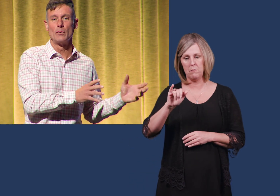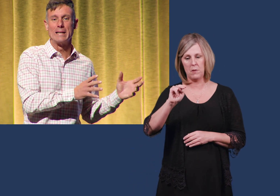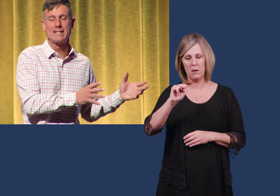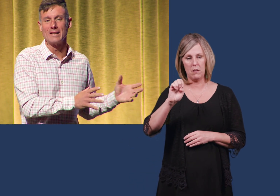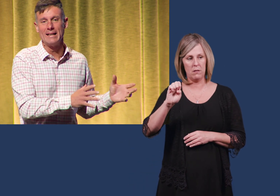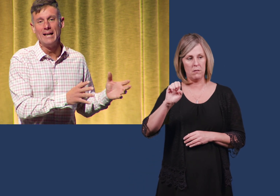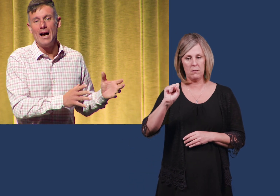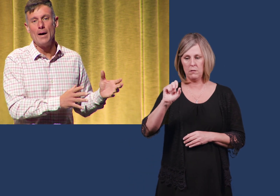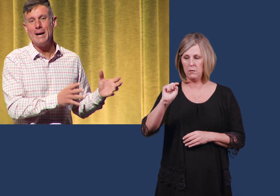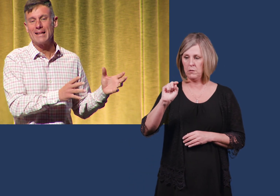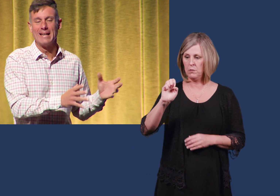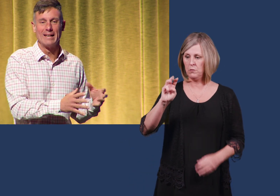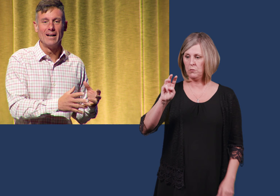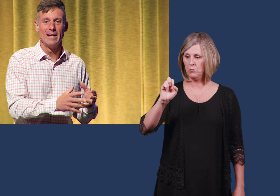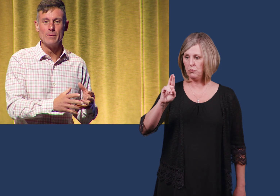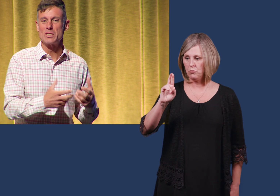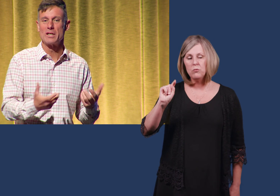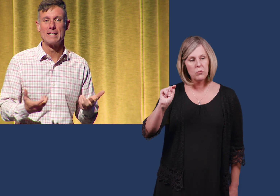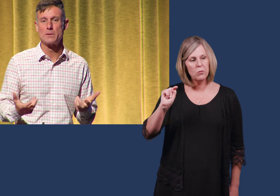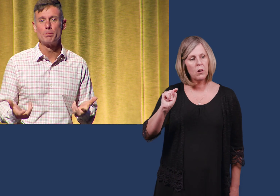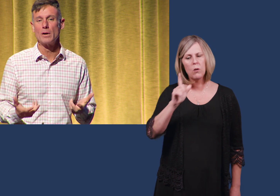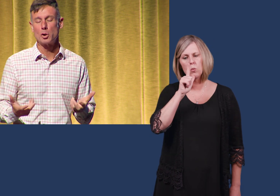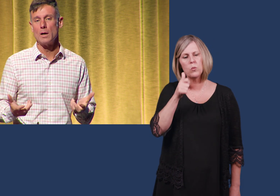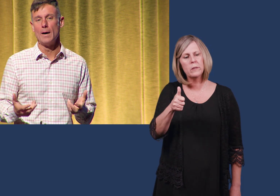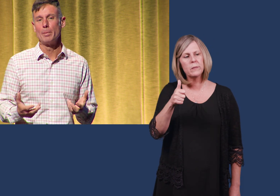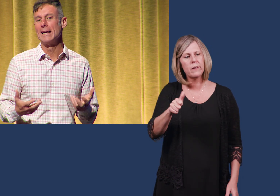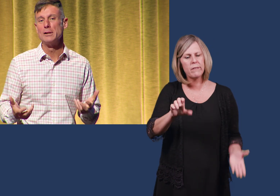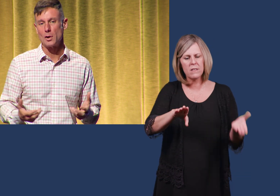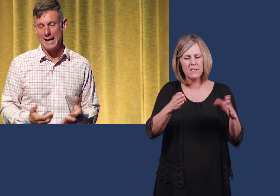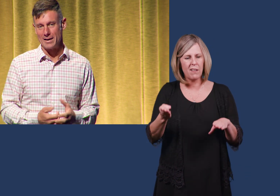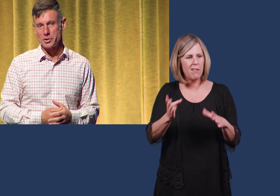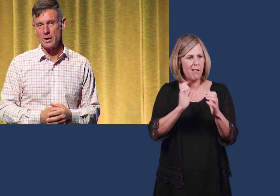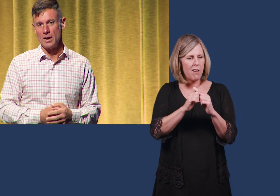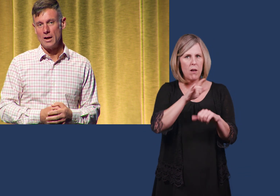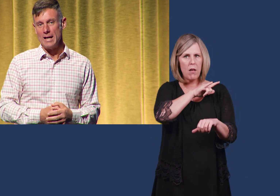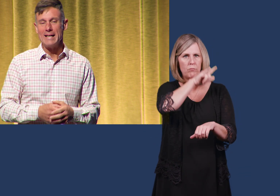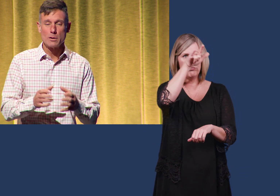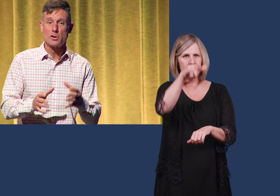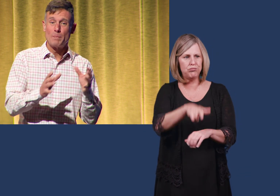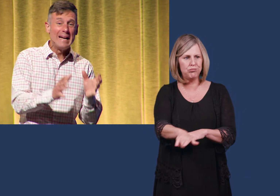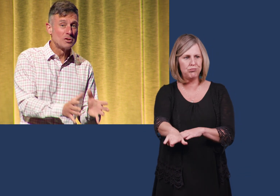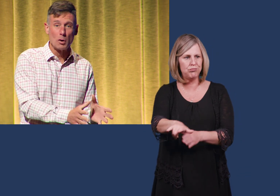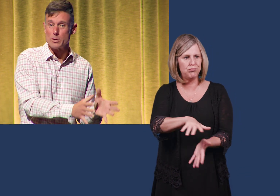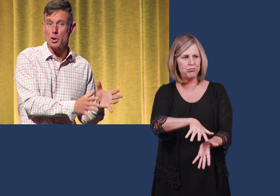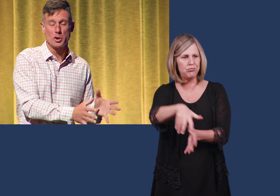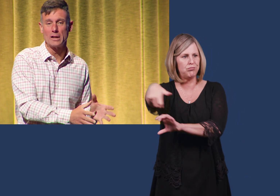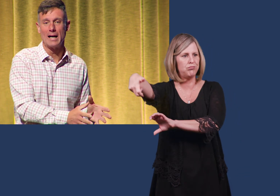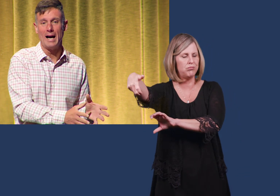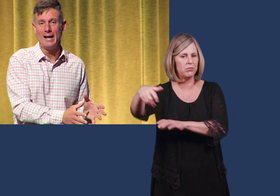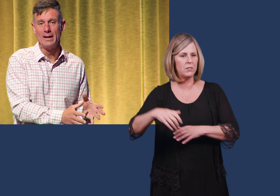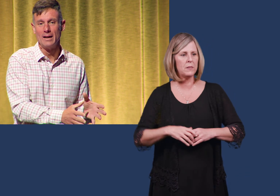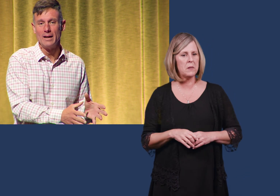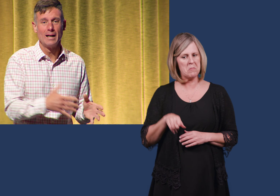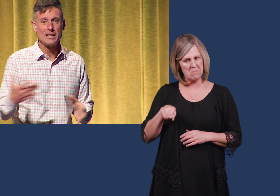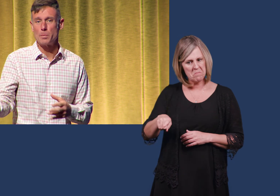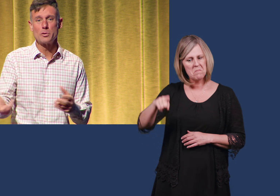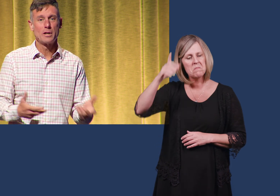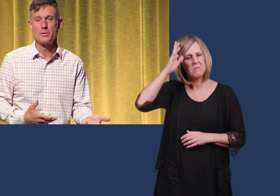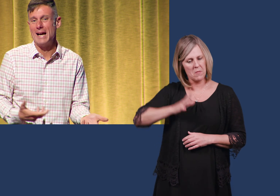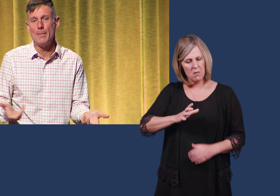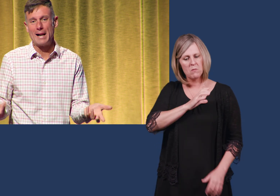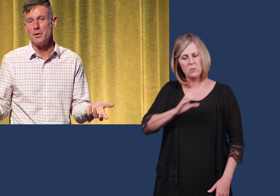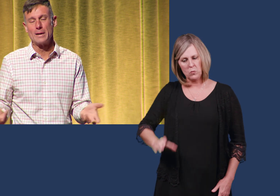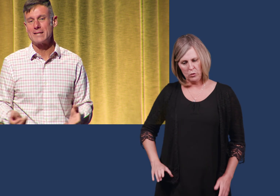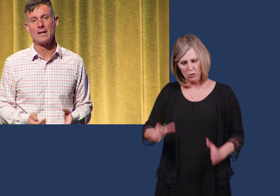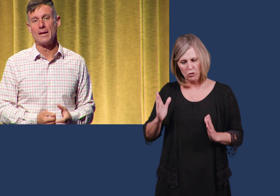died recently back then in a mysterious plane crash. And he goes, Payne Stewart was a Christian guy. And Isaac Bruce